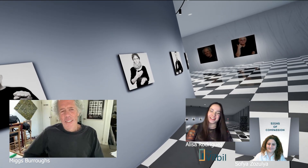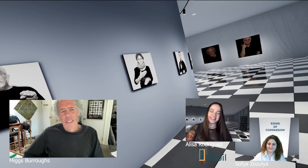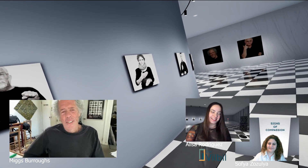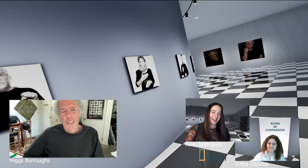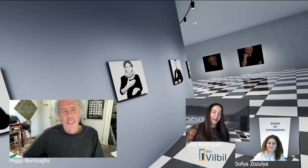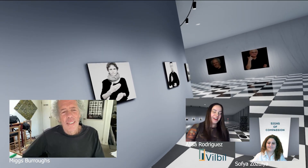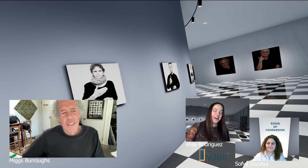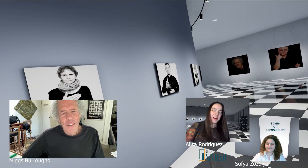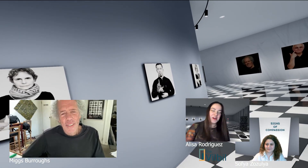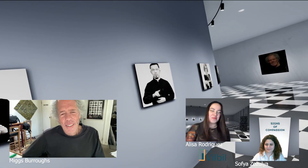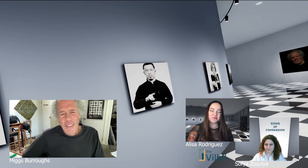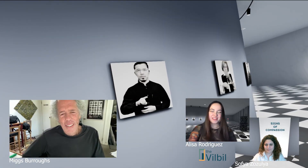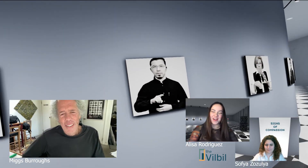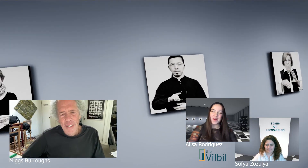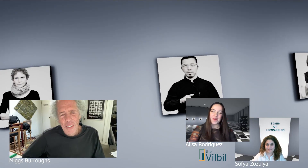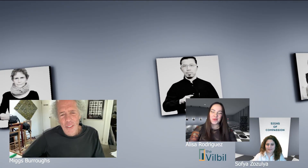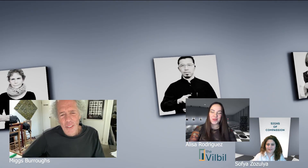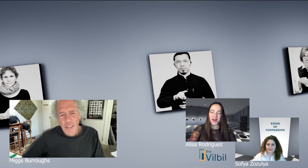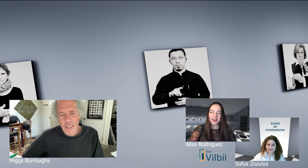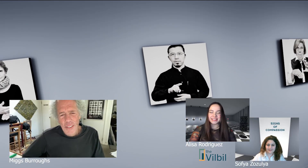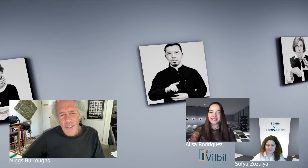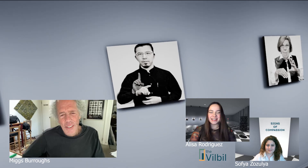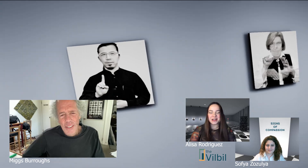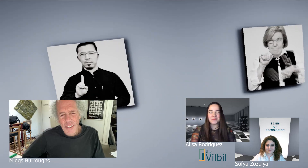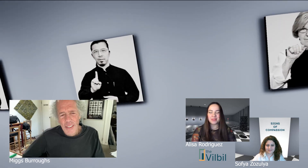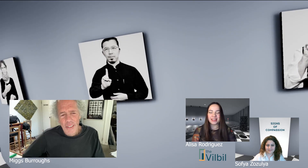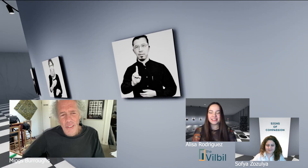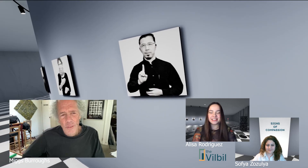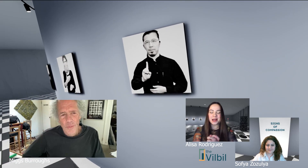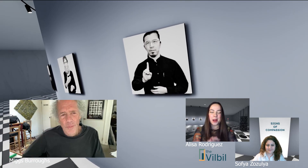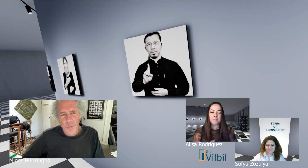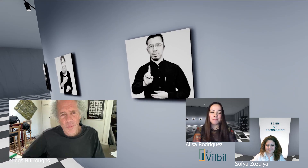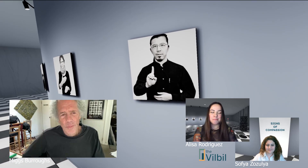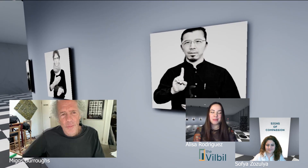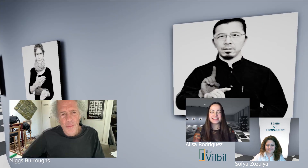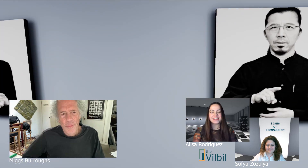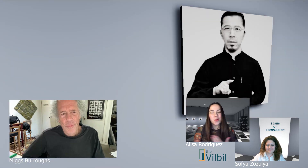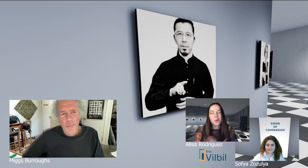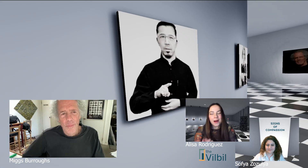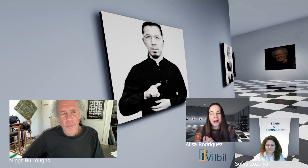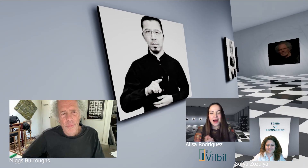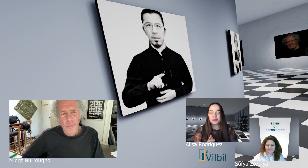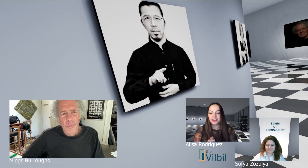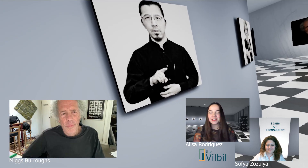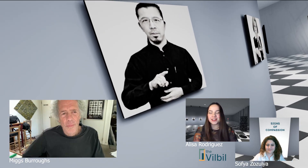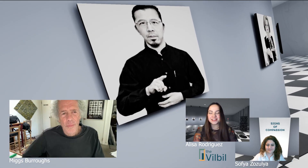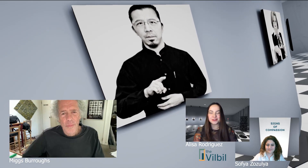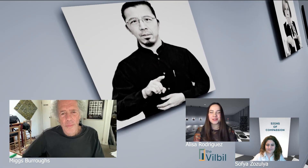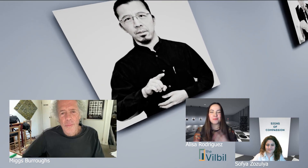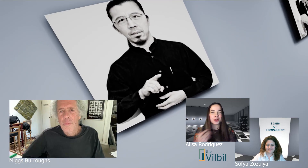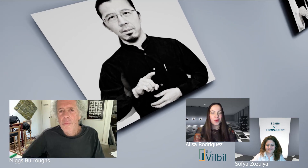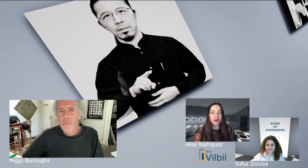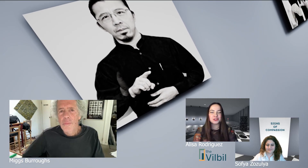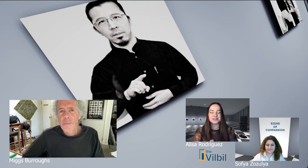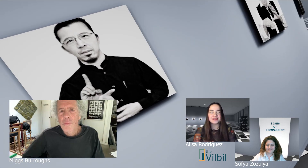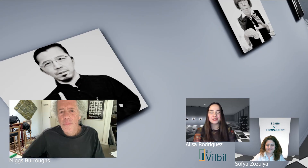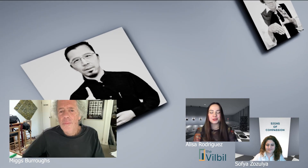great. Oh, right. And Miggs, now I would like to ask you some more questions